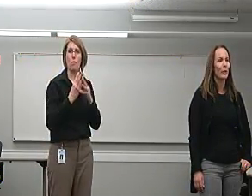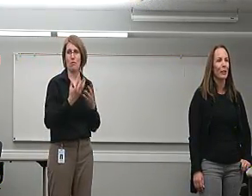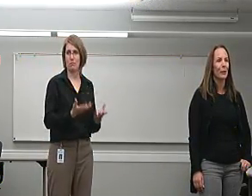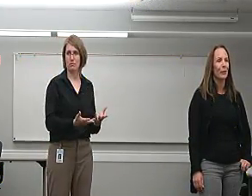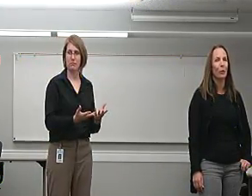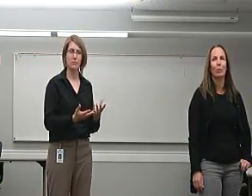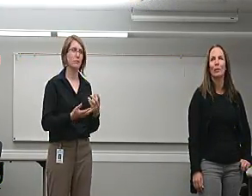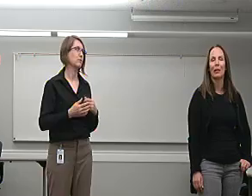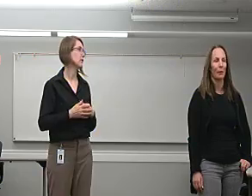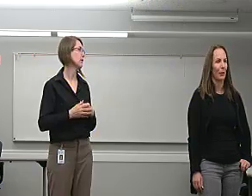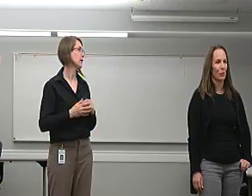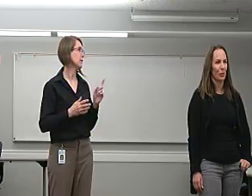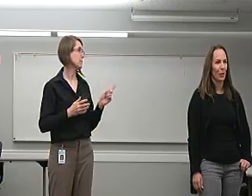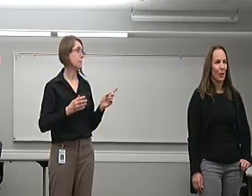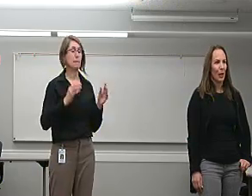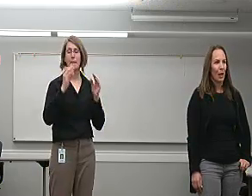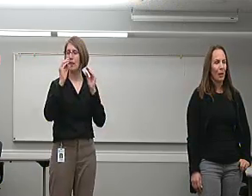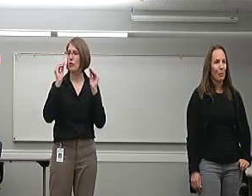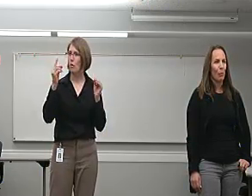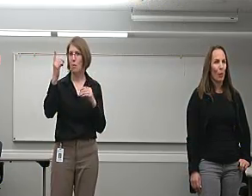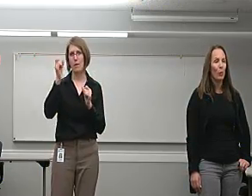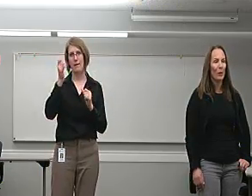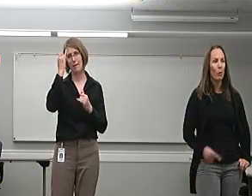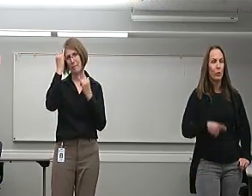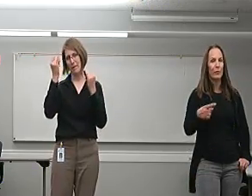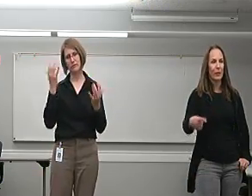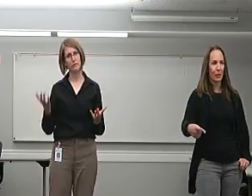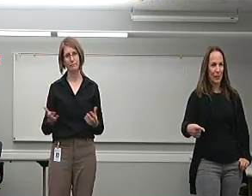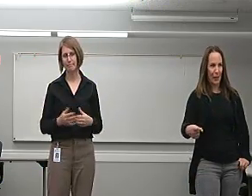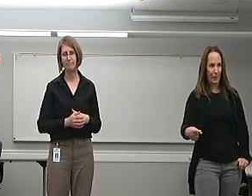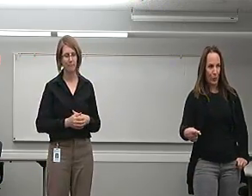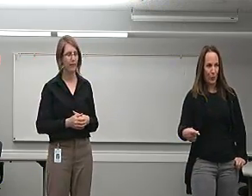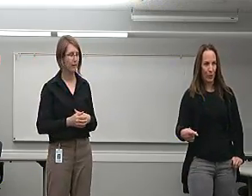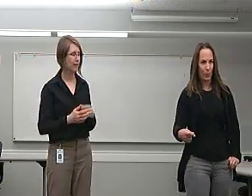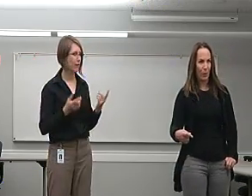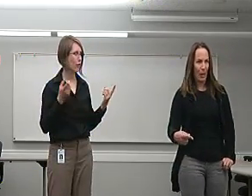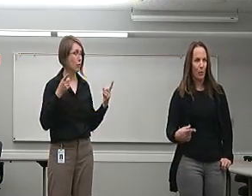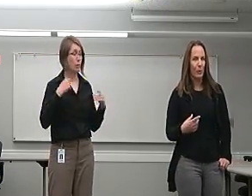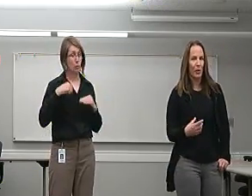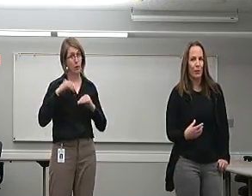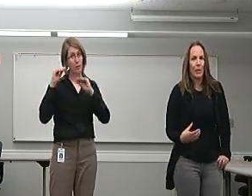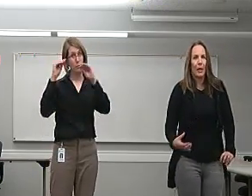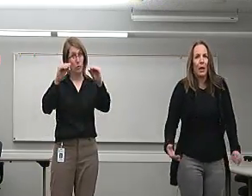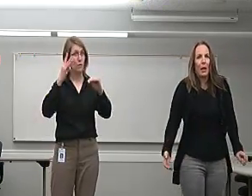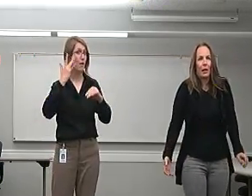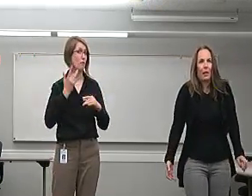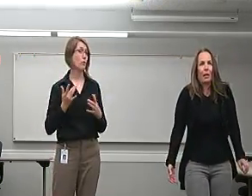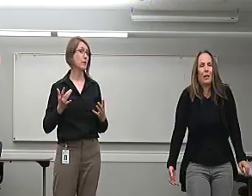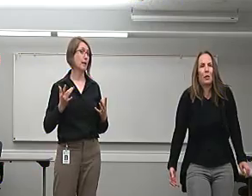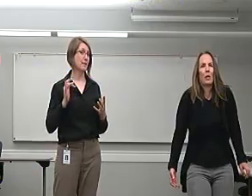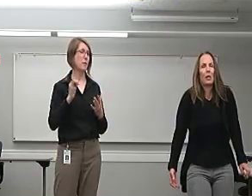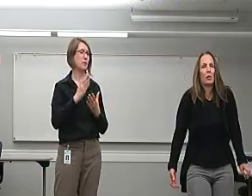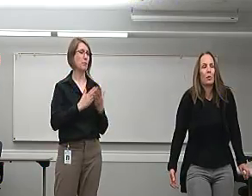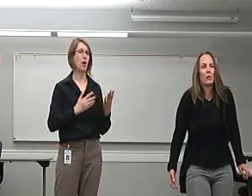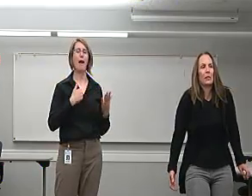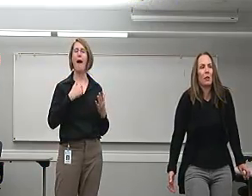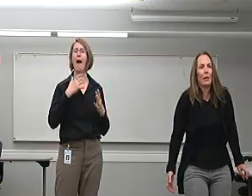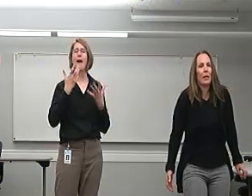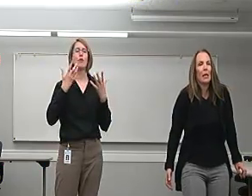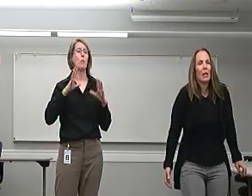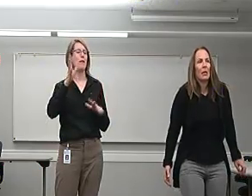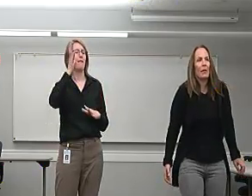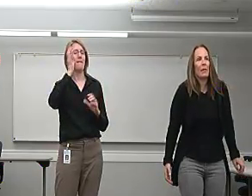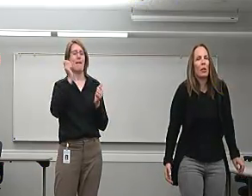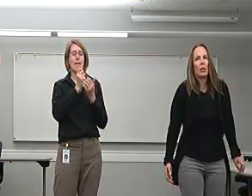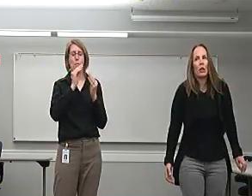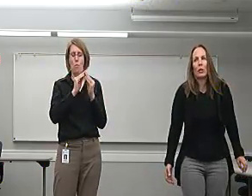can imagine. When we moved to California, that was part of it. It was like, I can't hear another person tell me that they're going to learn,